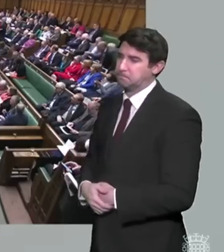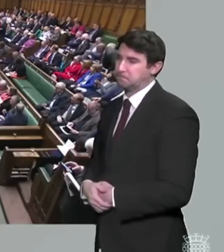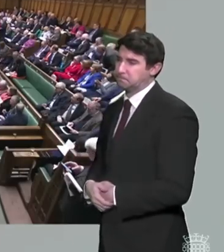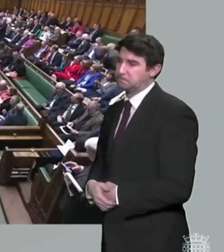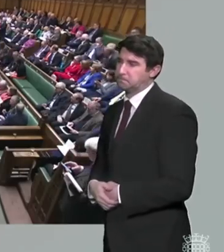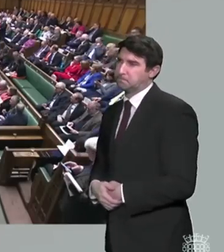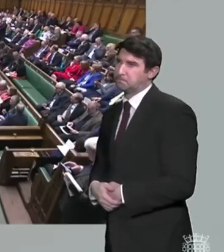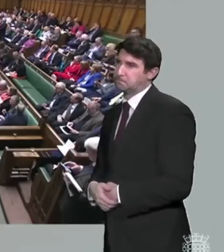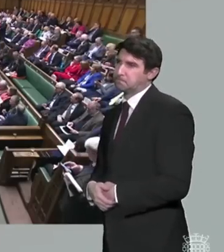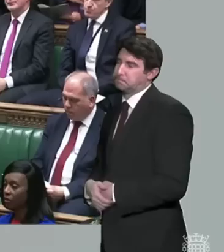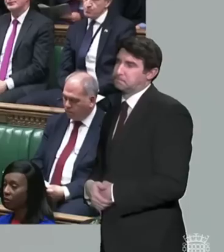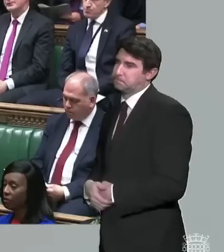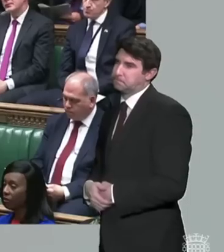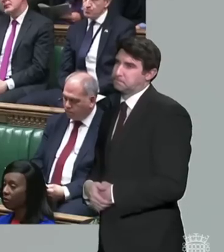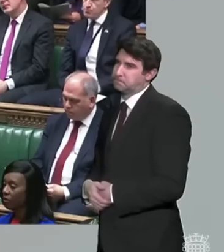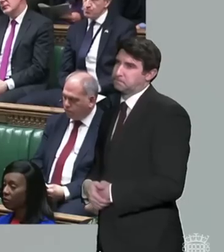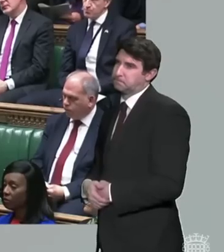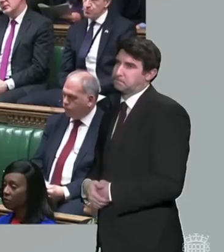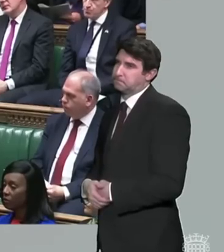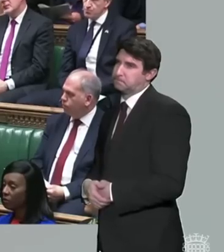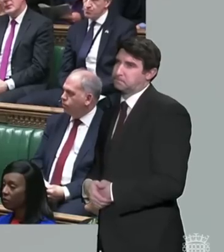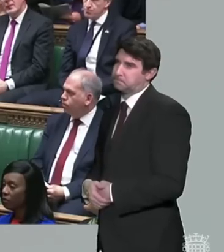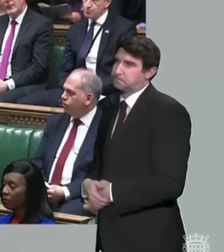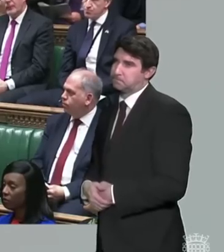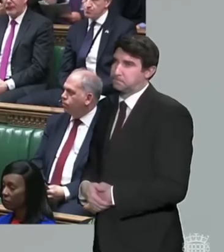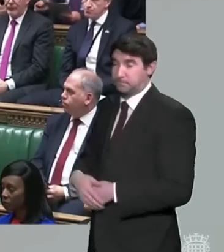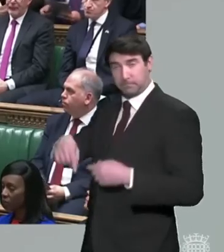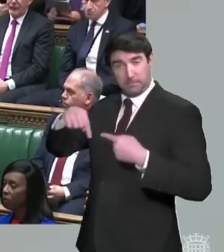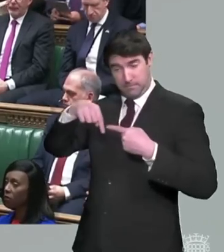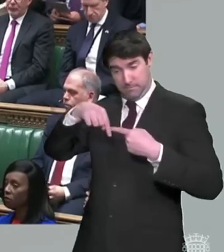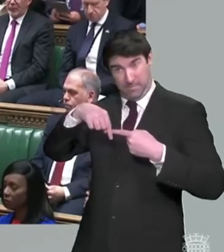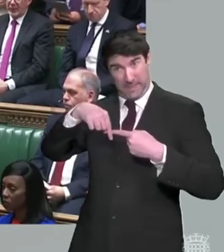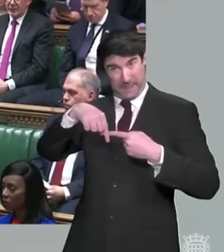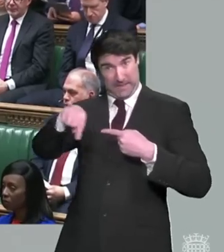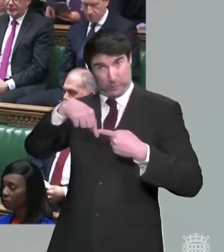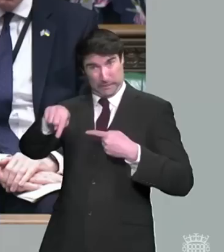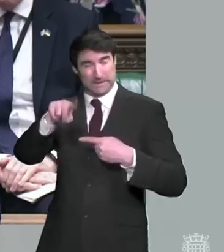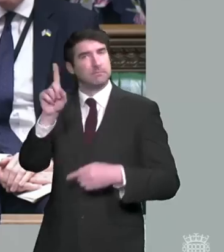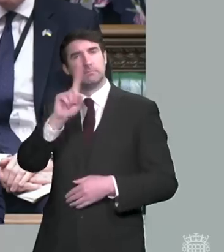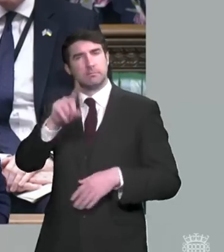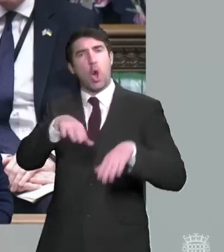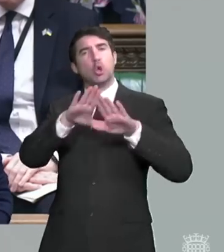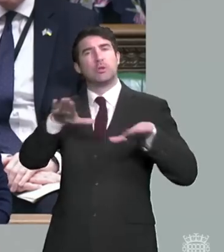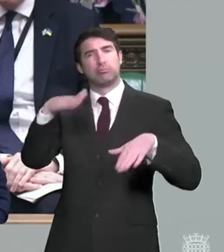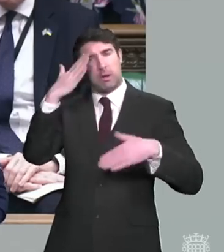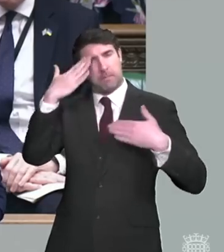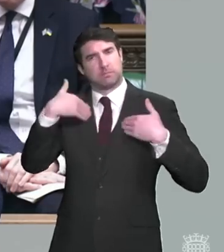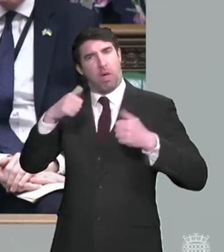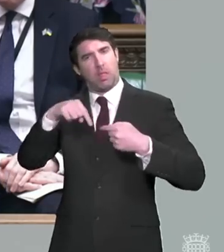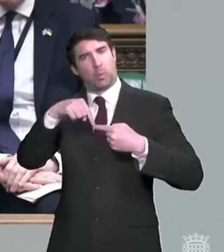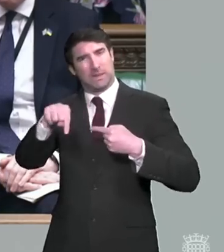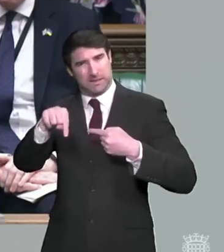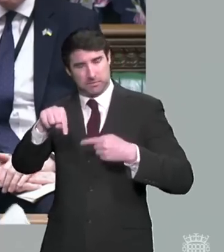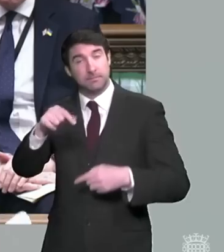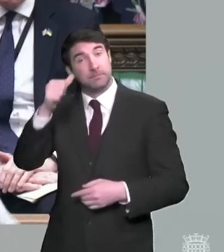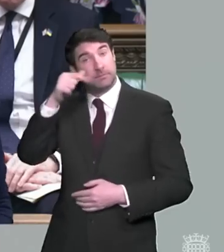This week, Mr. Speaker, is Children's Mental Health Week. We know that adverse childhood experiences, whether